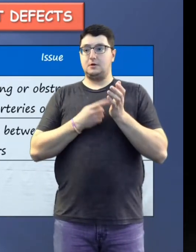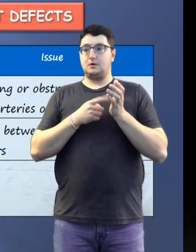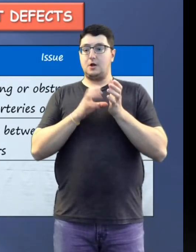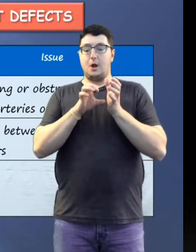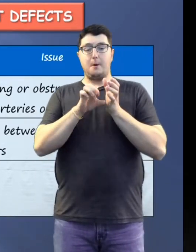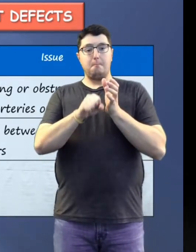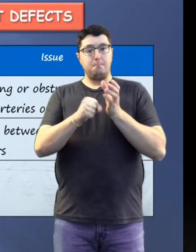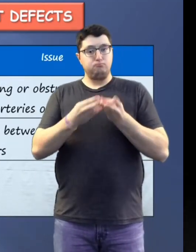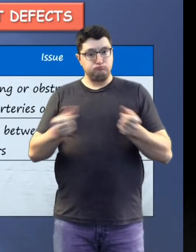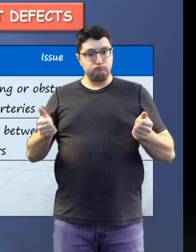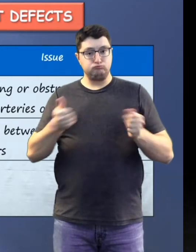child's life.